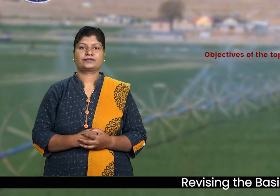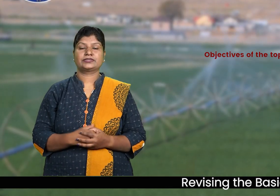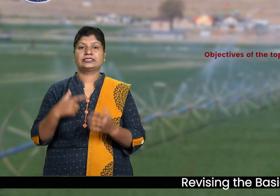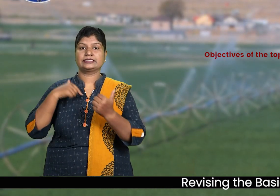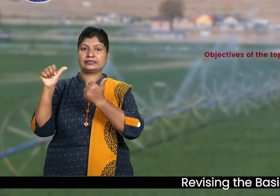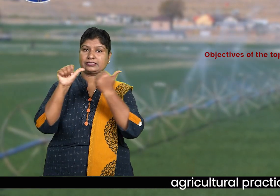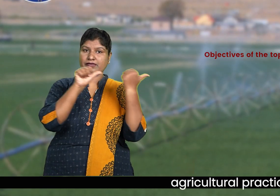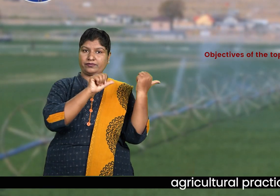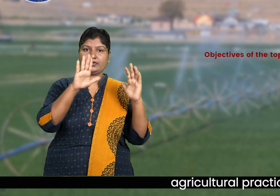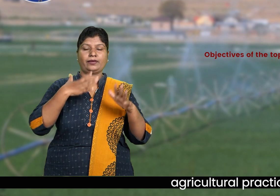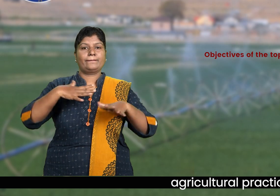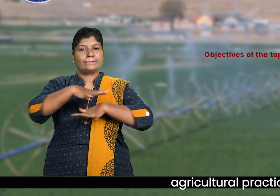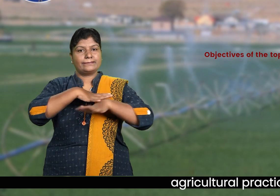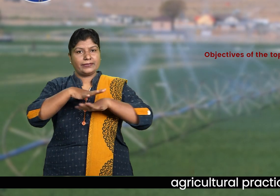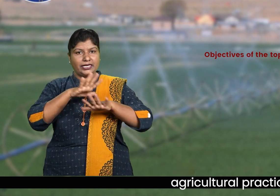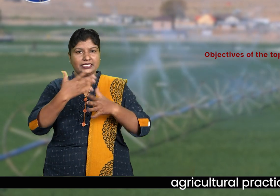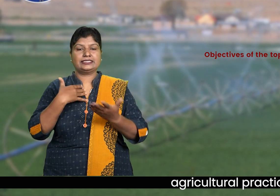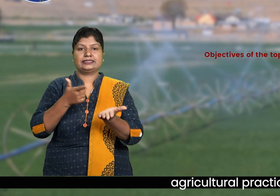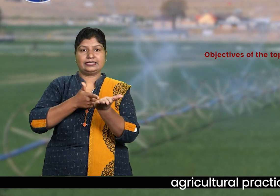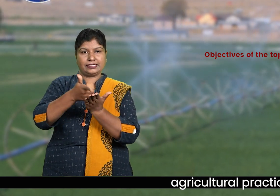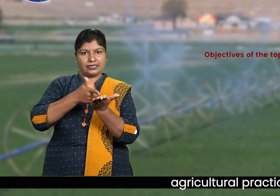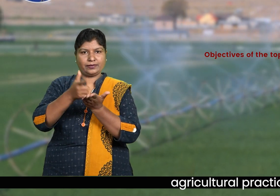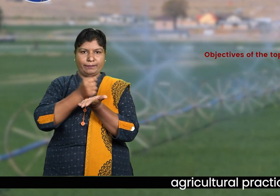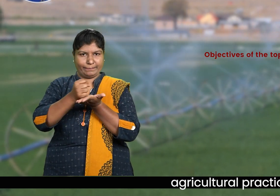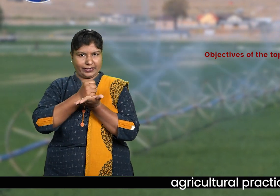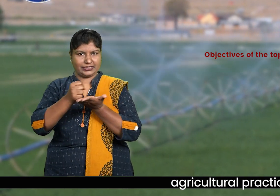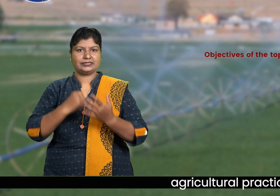revising the basic agricultural practices,